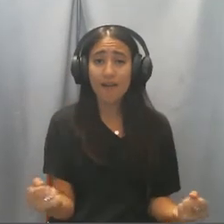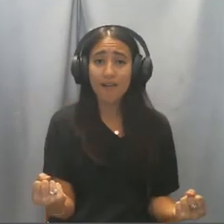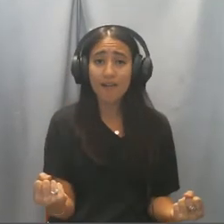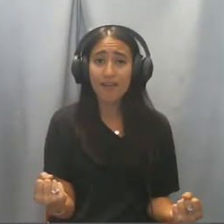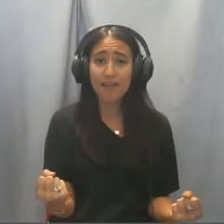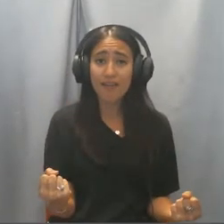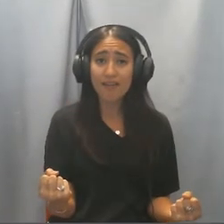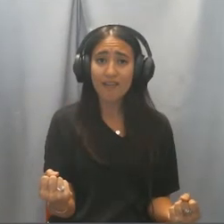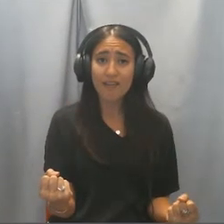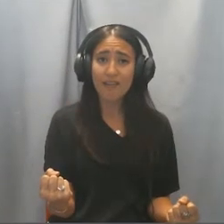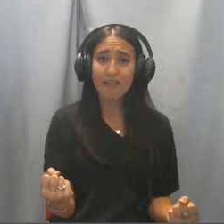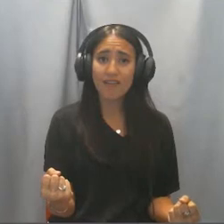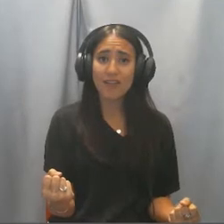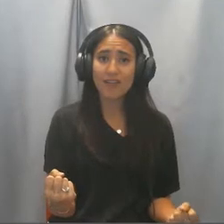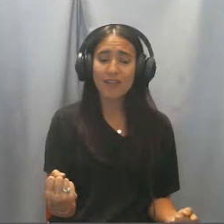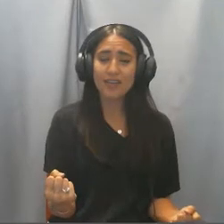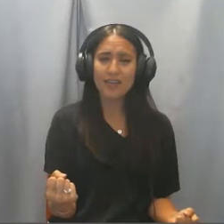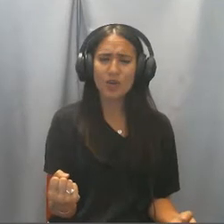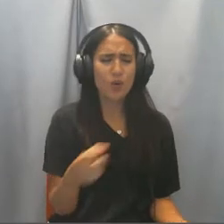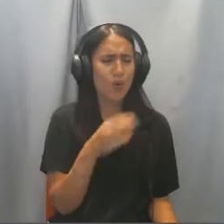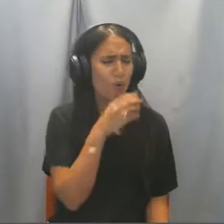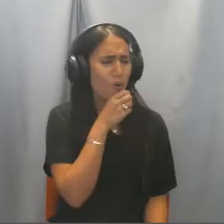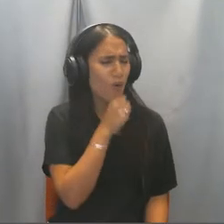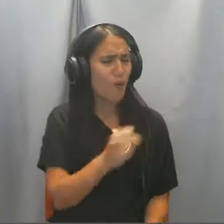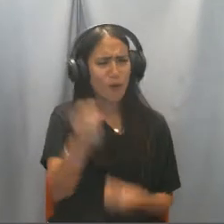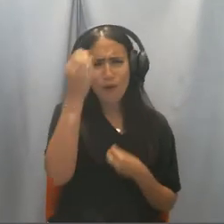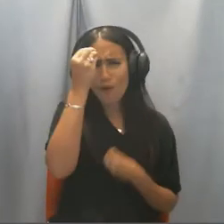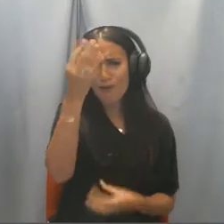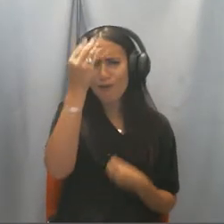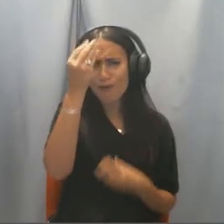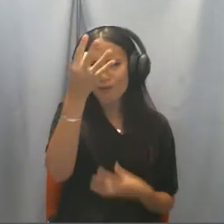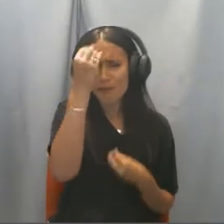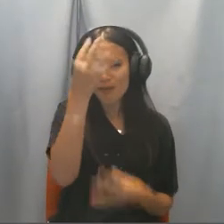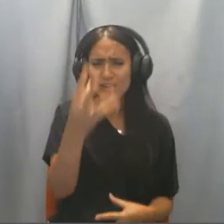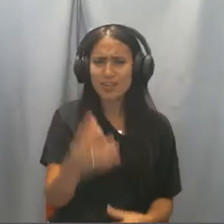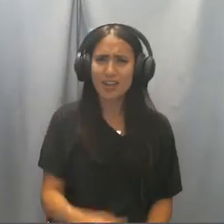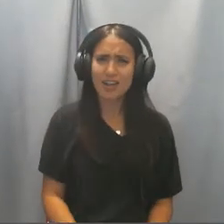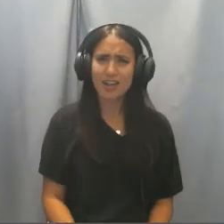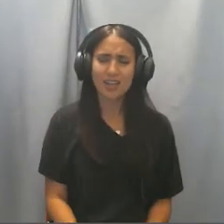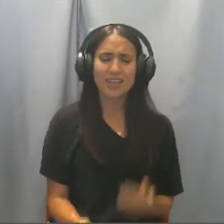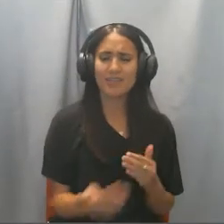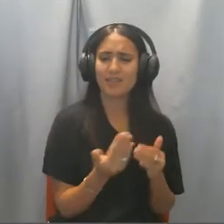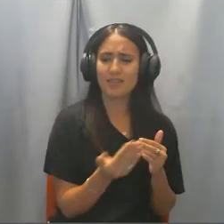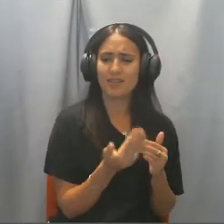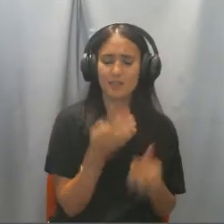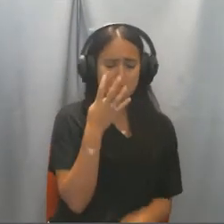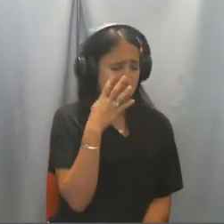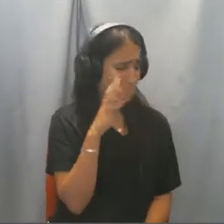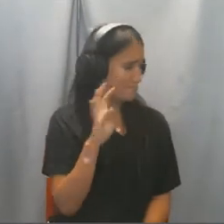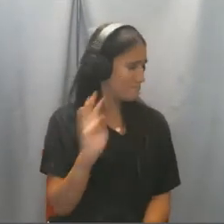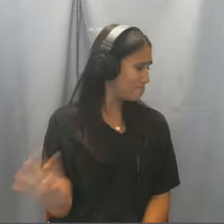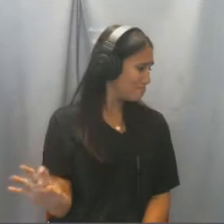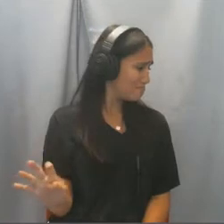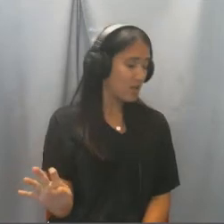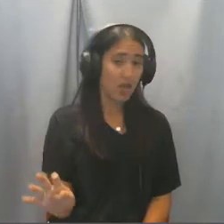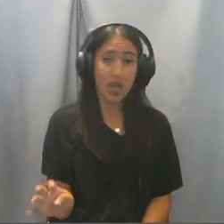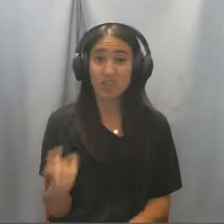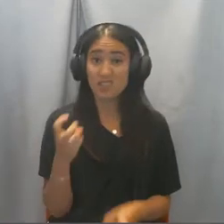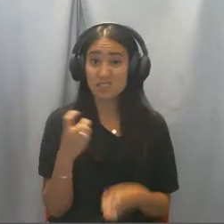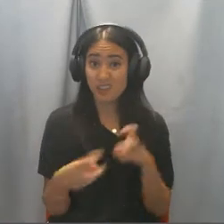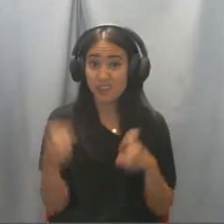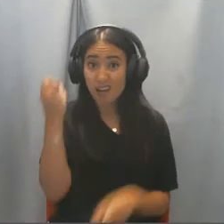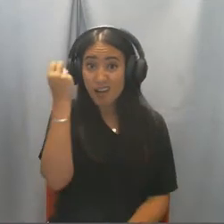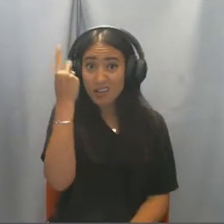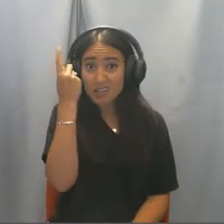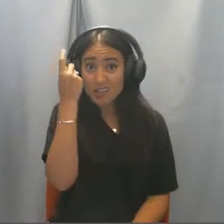Why is this so hard to get and so easy to ignore? Well, we're human. What we'd really like is